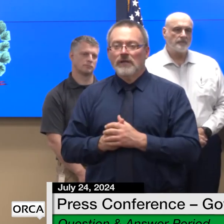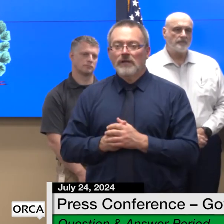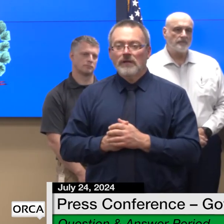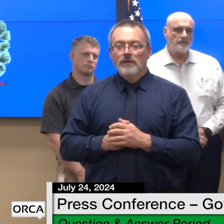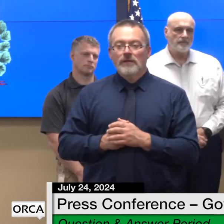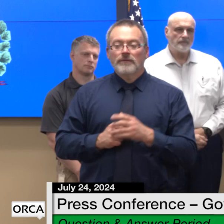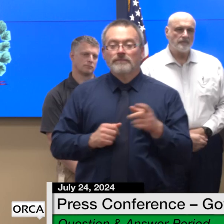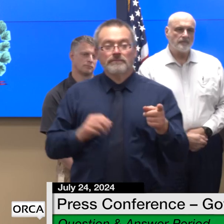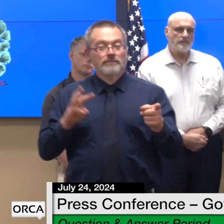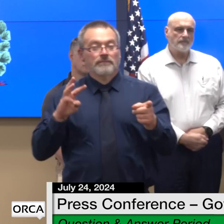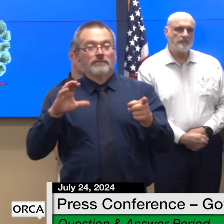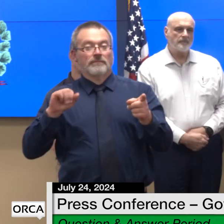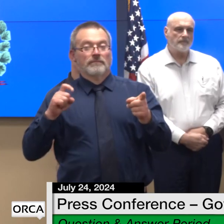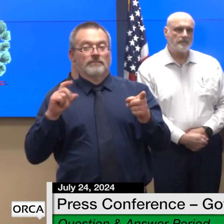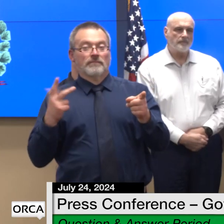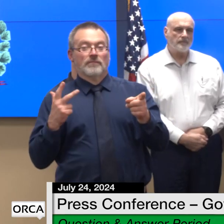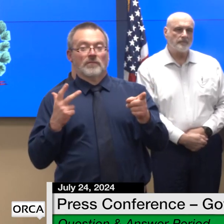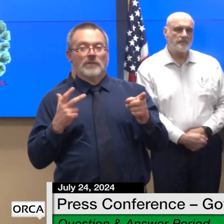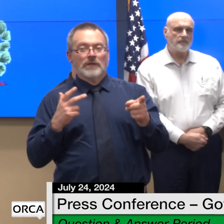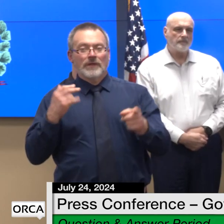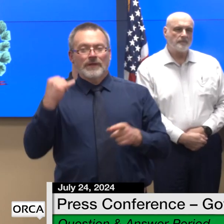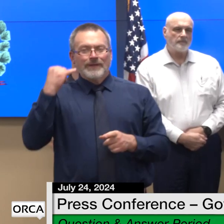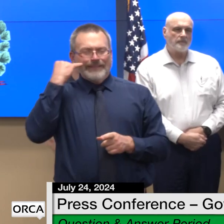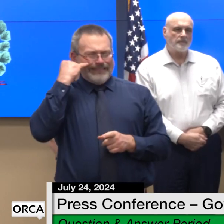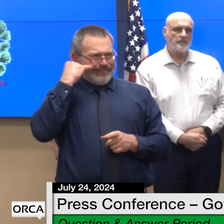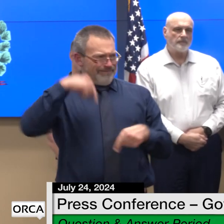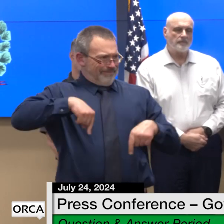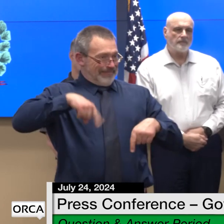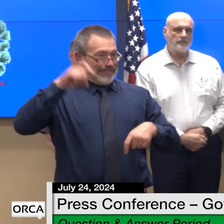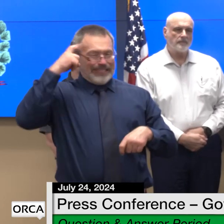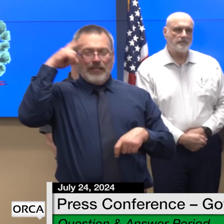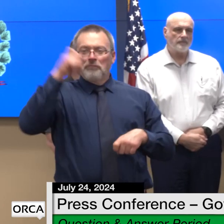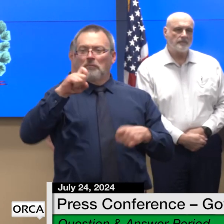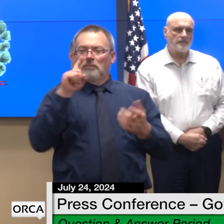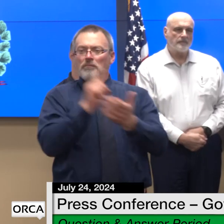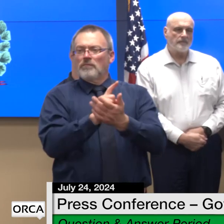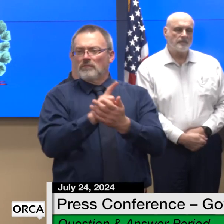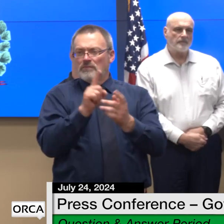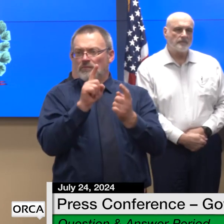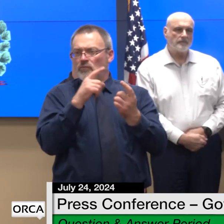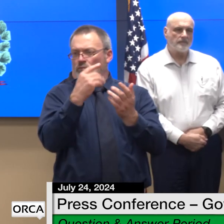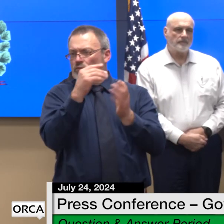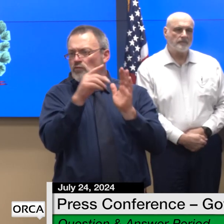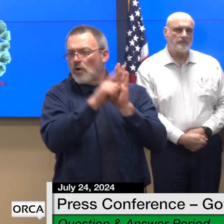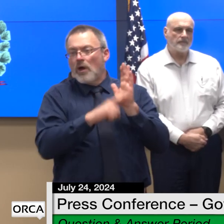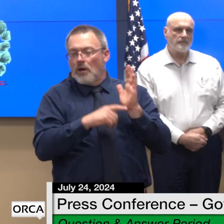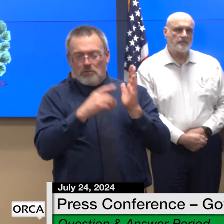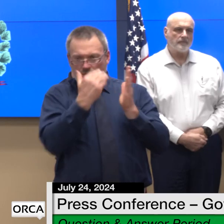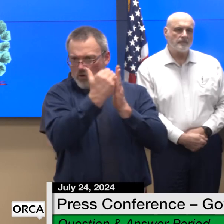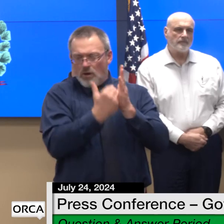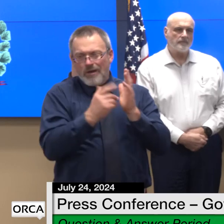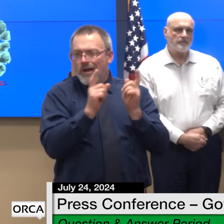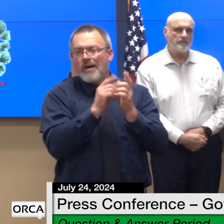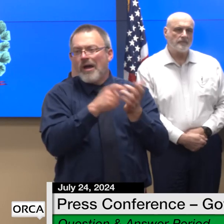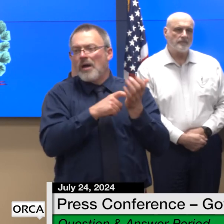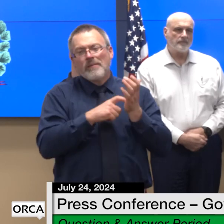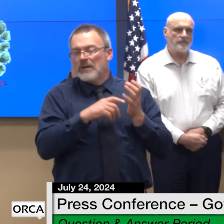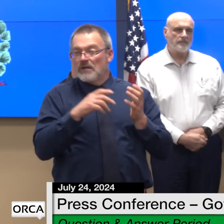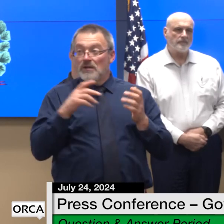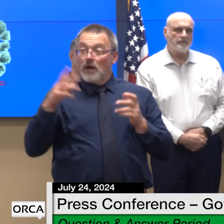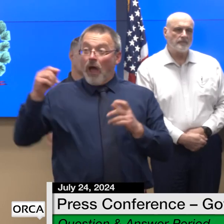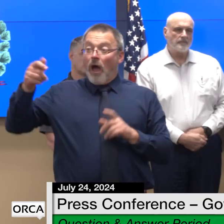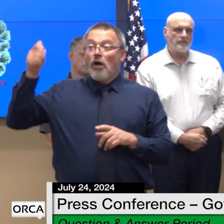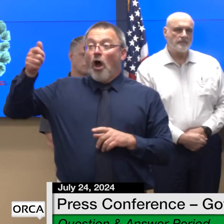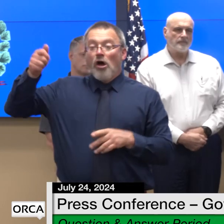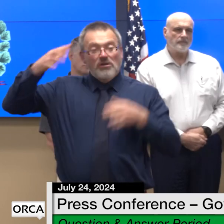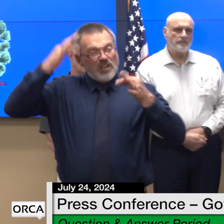the state doesn't meet its requirements, let's just say that a judge says, we're not meeting our requirements. We'll have to, of course,